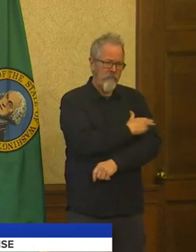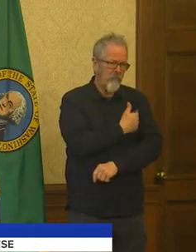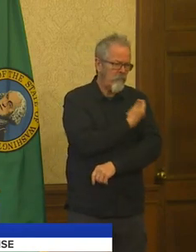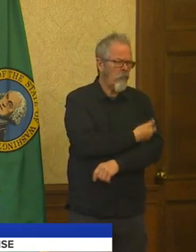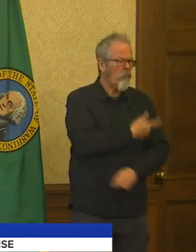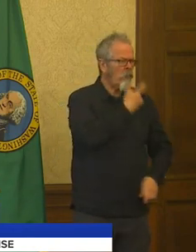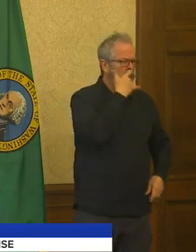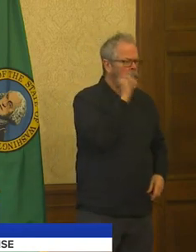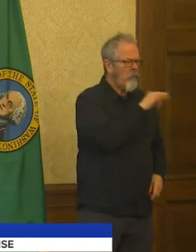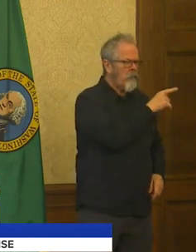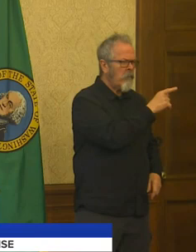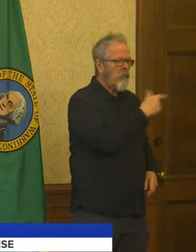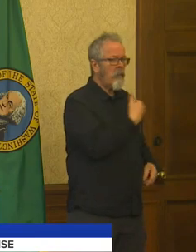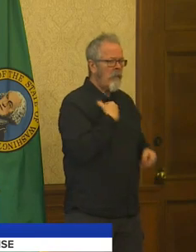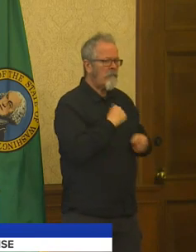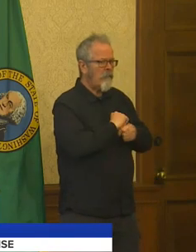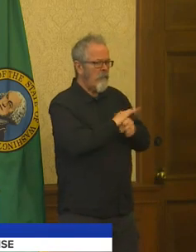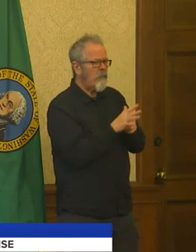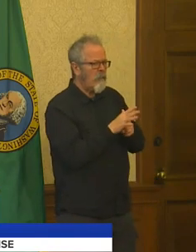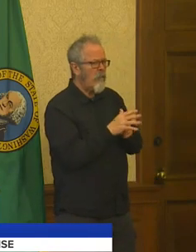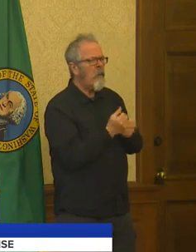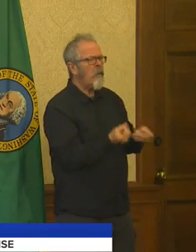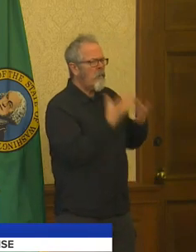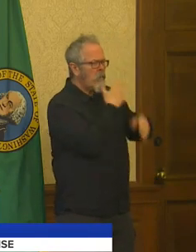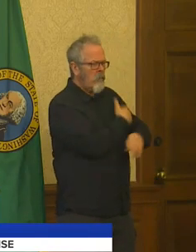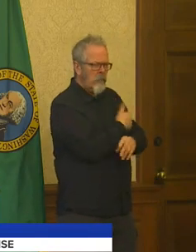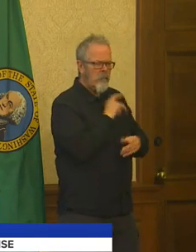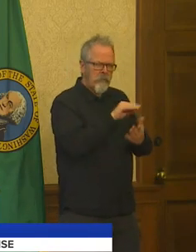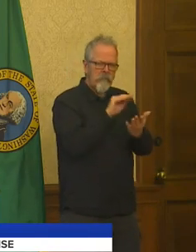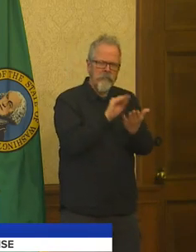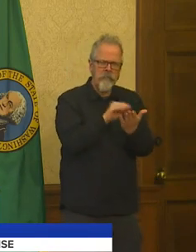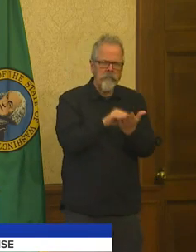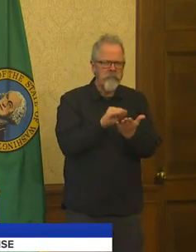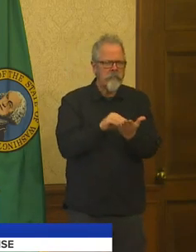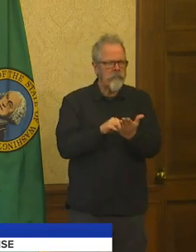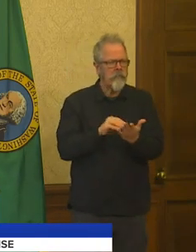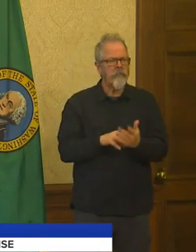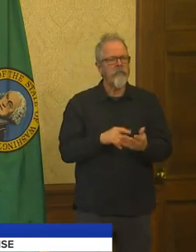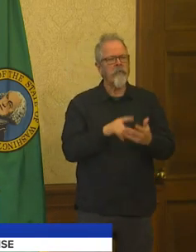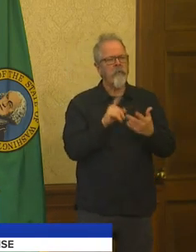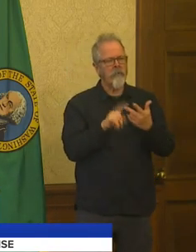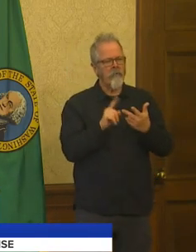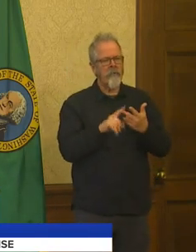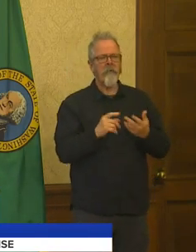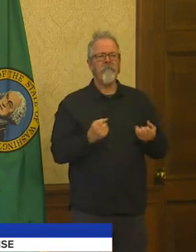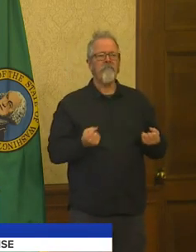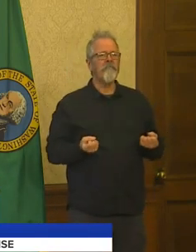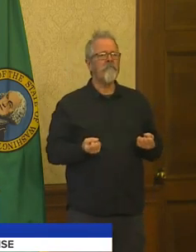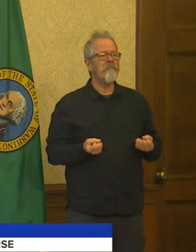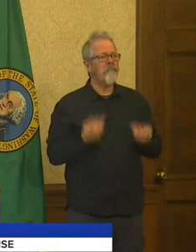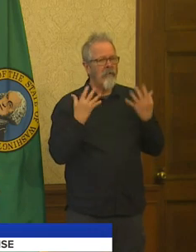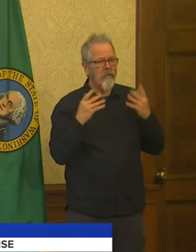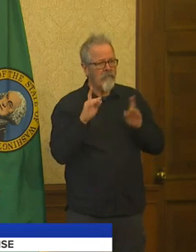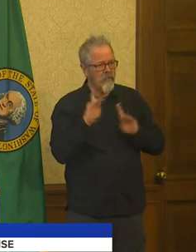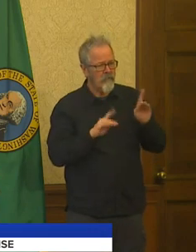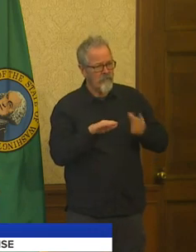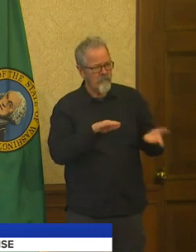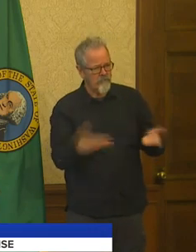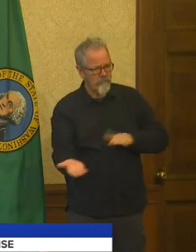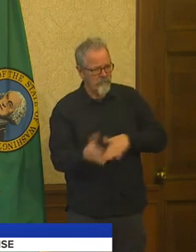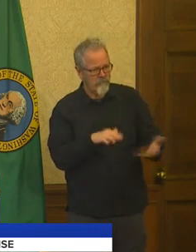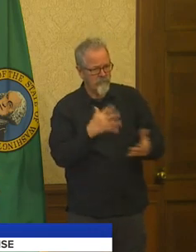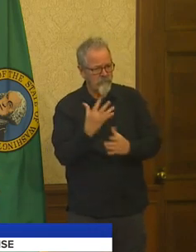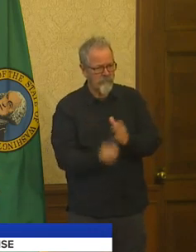look at the percentage of people who come in with COVID-like illnesses. And we look at the modeling